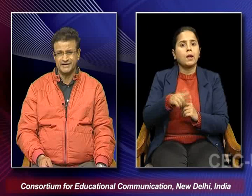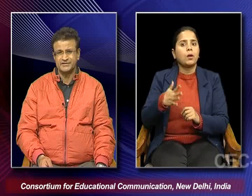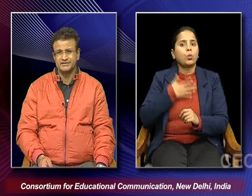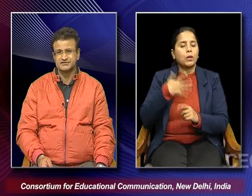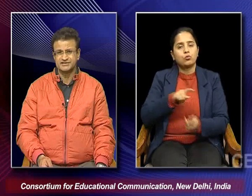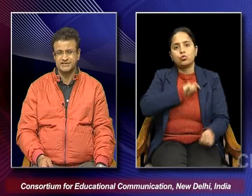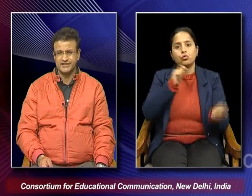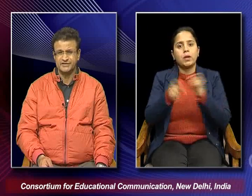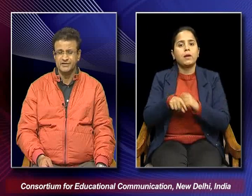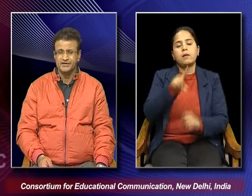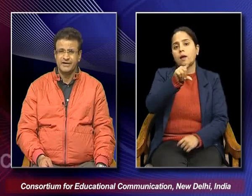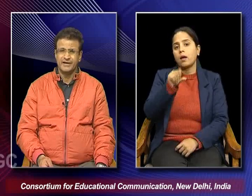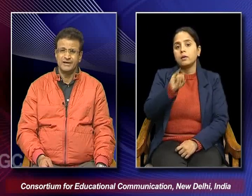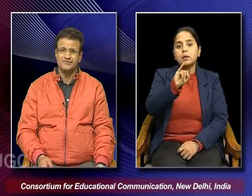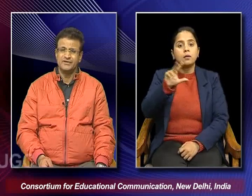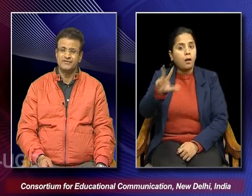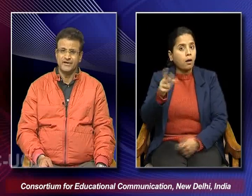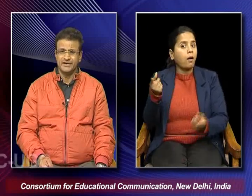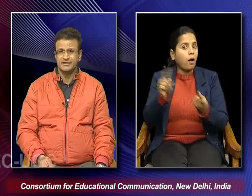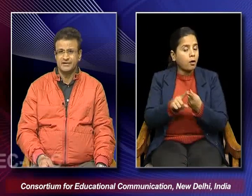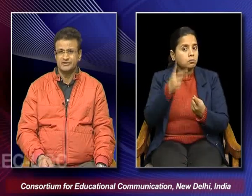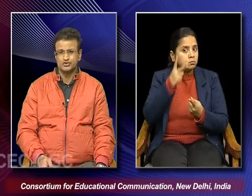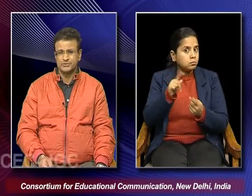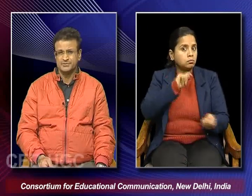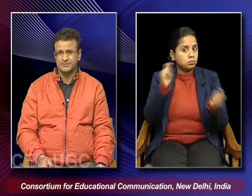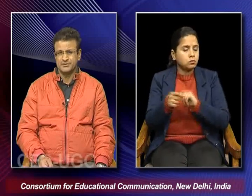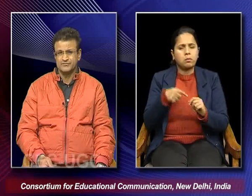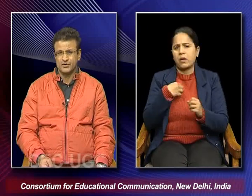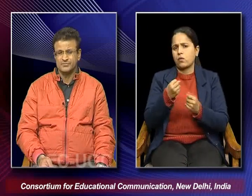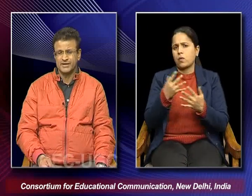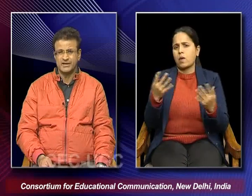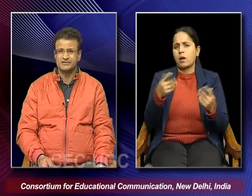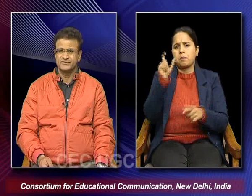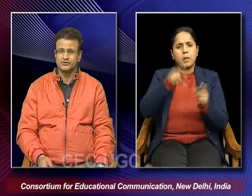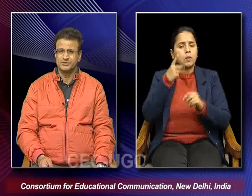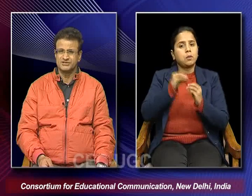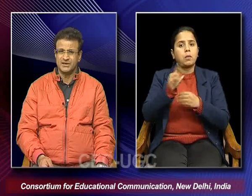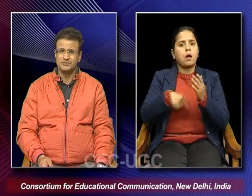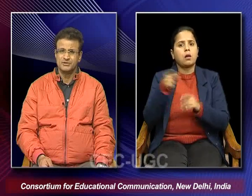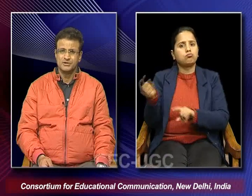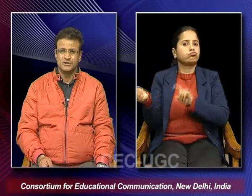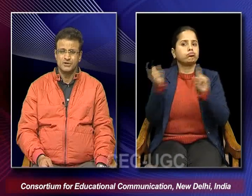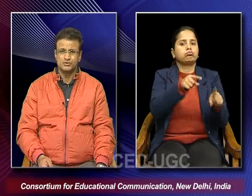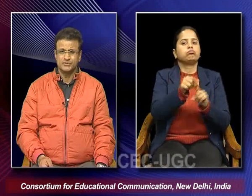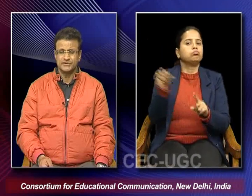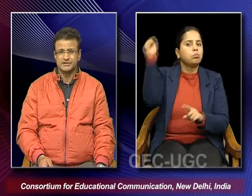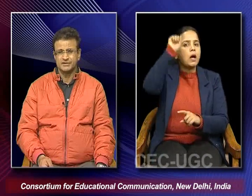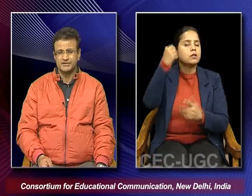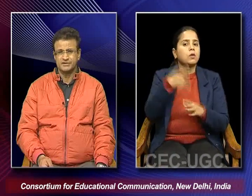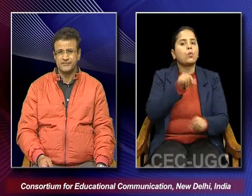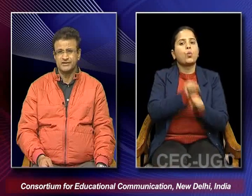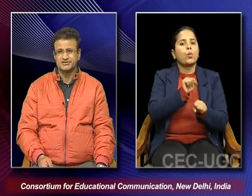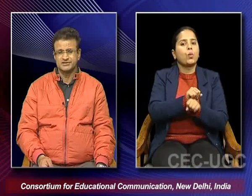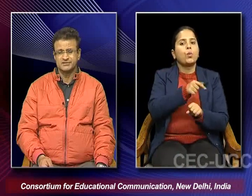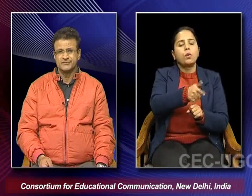in 1968, and we find that so many people from Bihar, they went to Punjab to work in